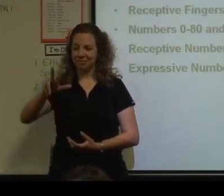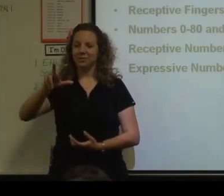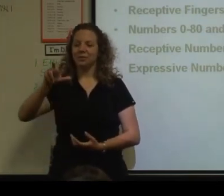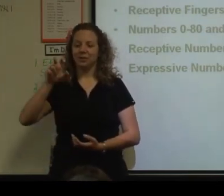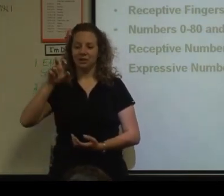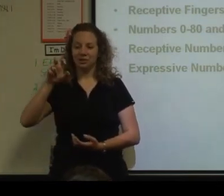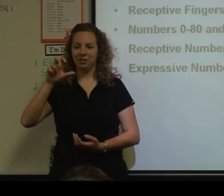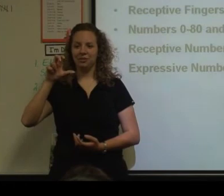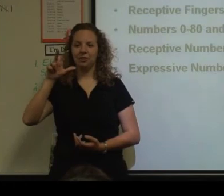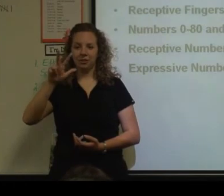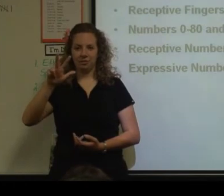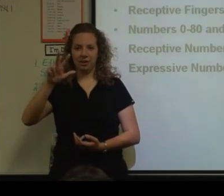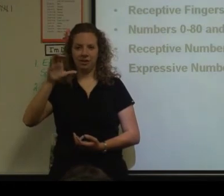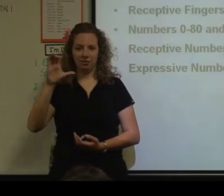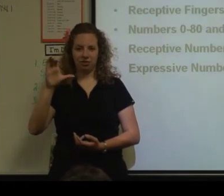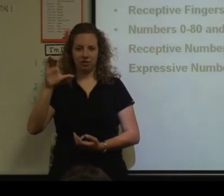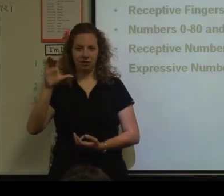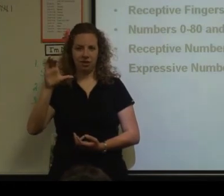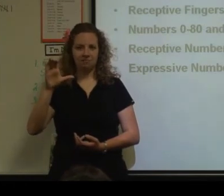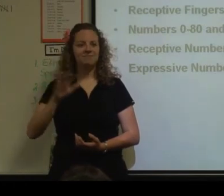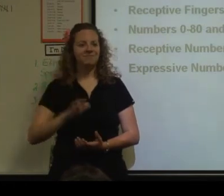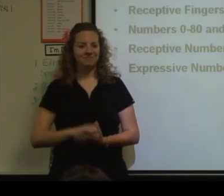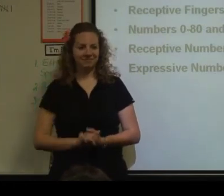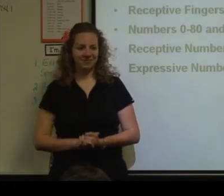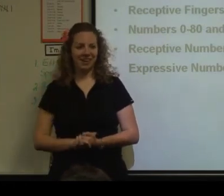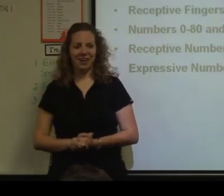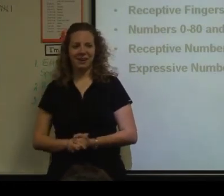The 300, the 3. Okay.